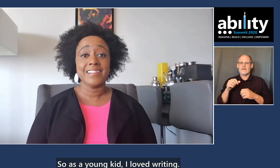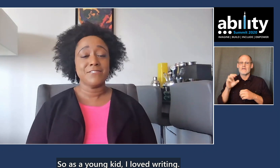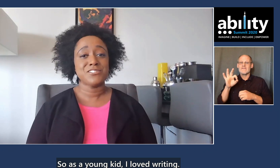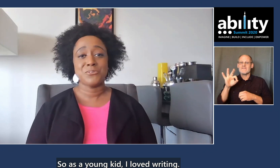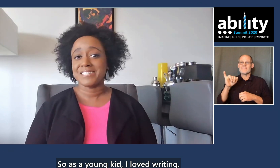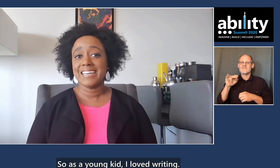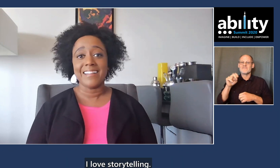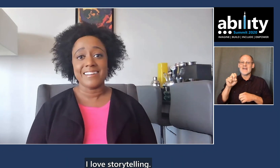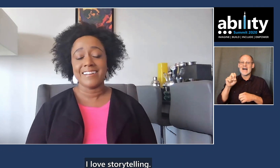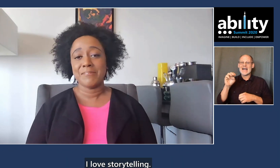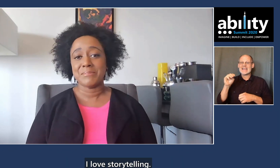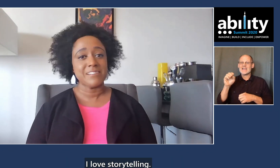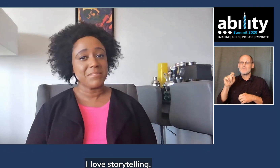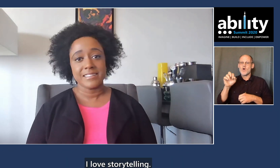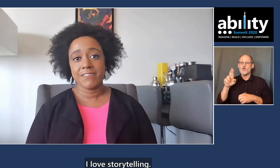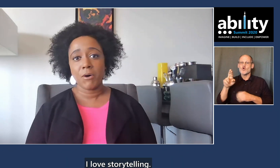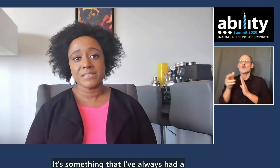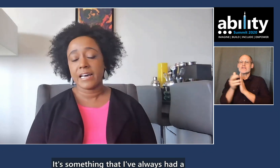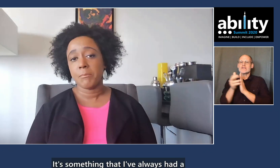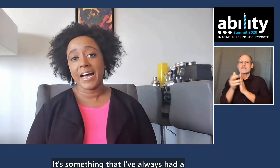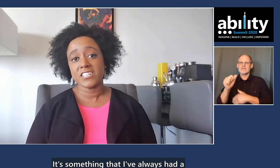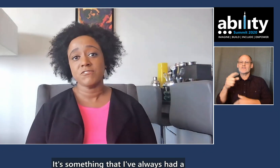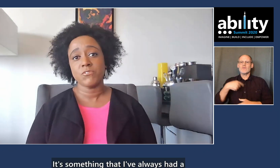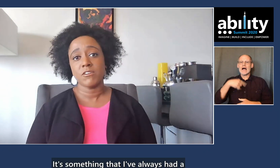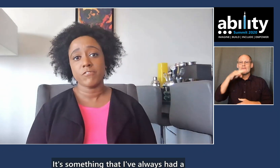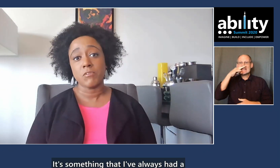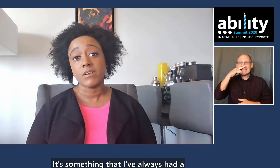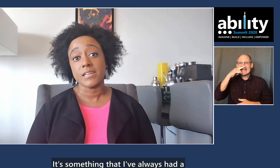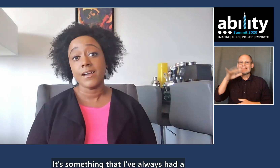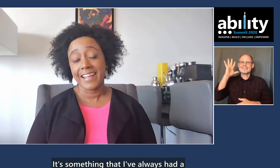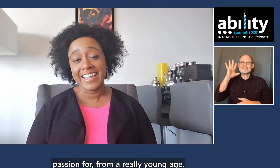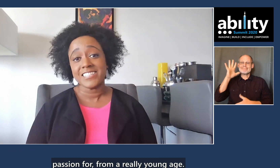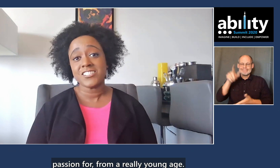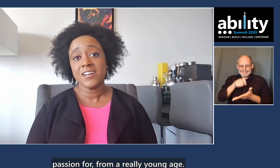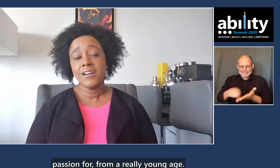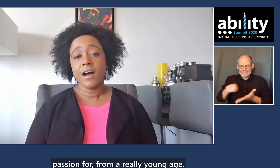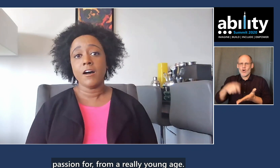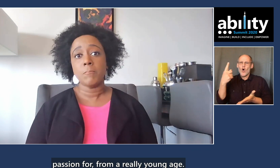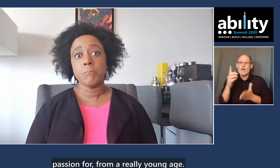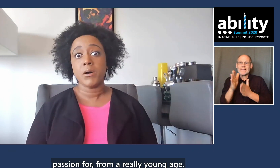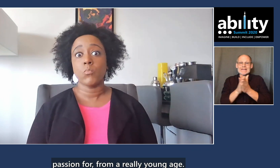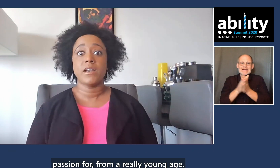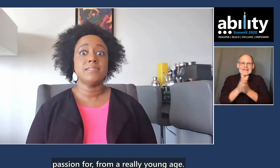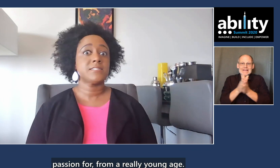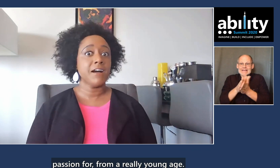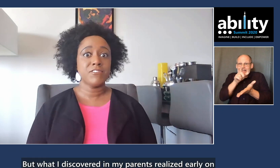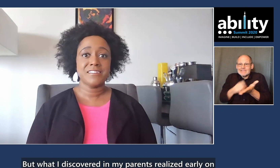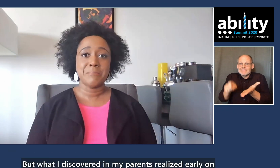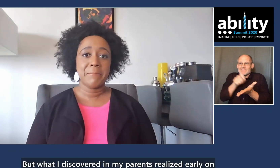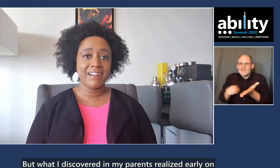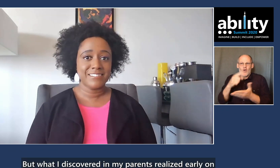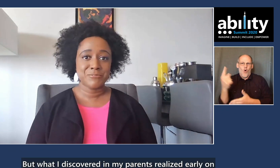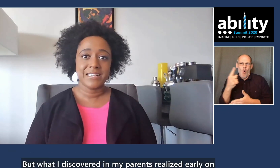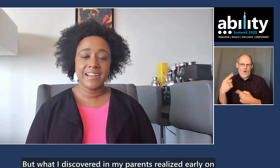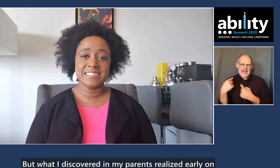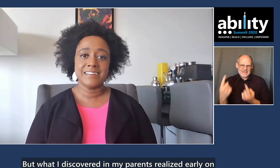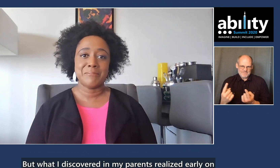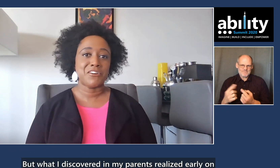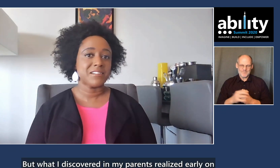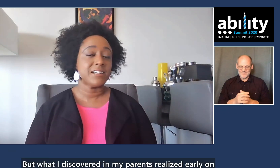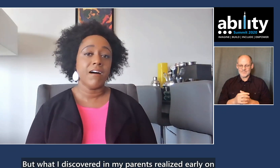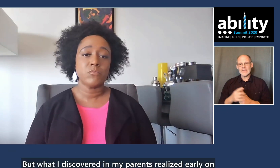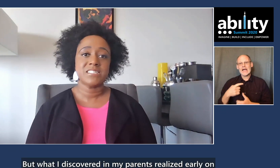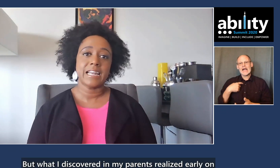writing. I loved storytelling. It's something that I've always had a passion for from a really young age. But what I discovered and my parents